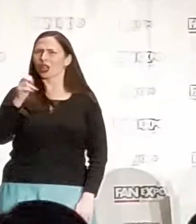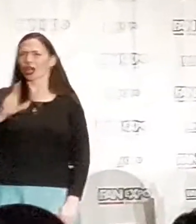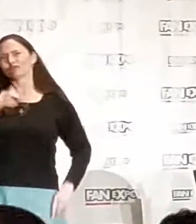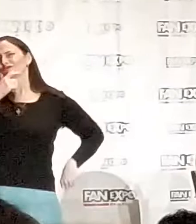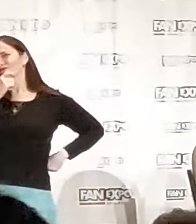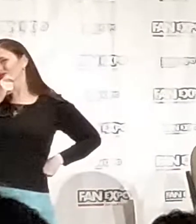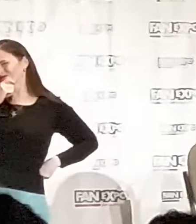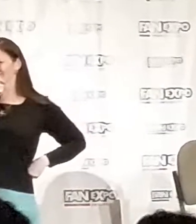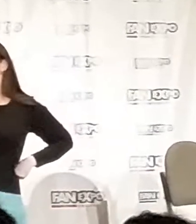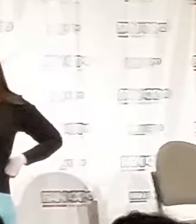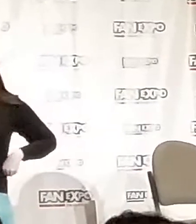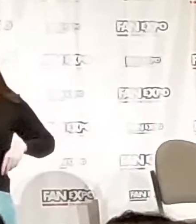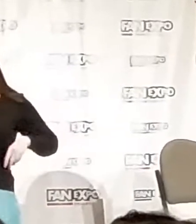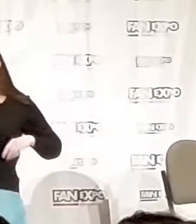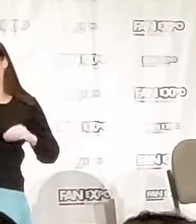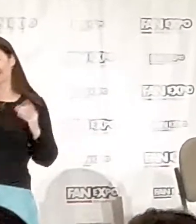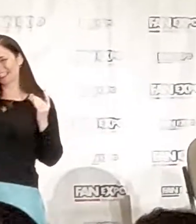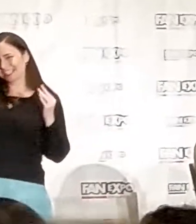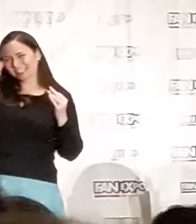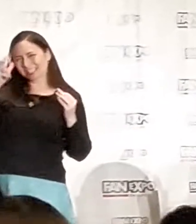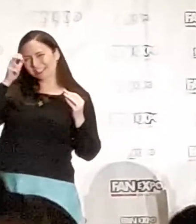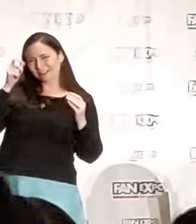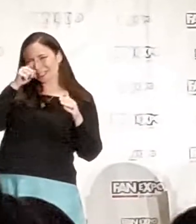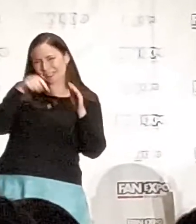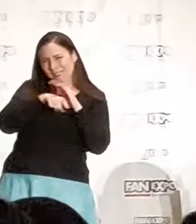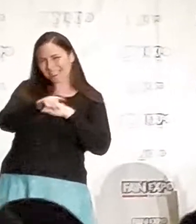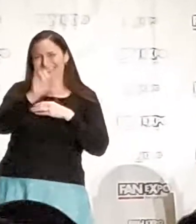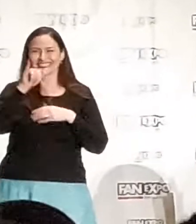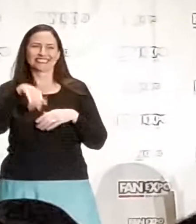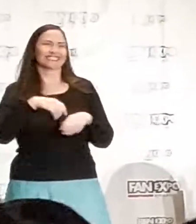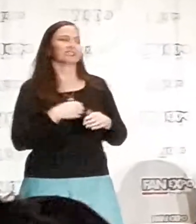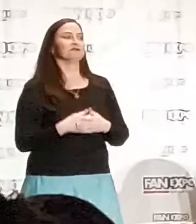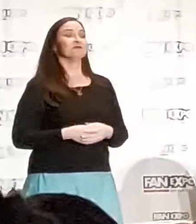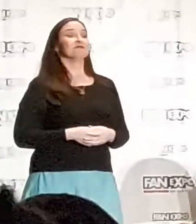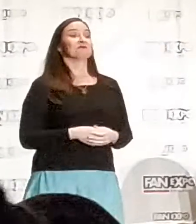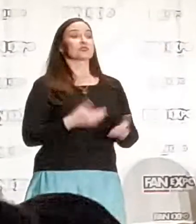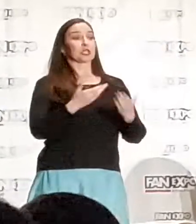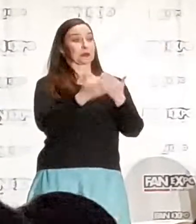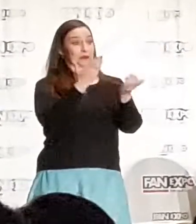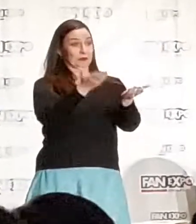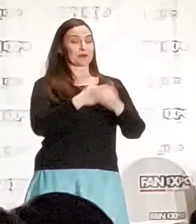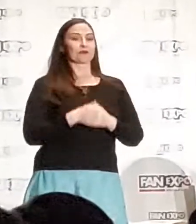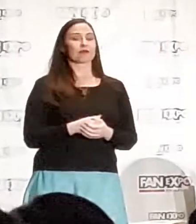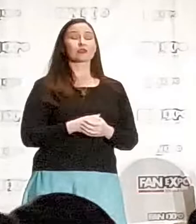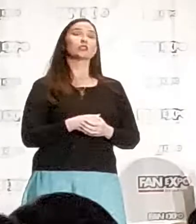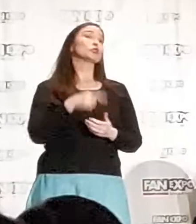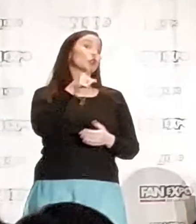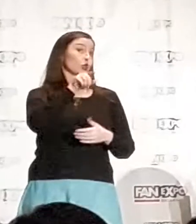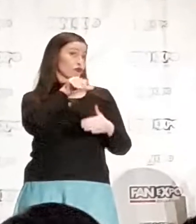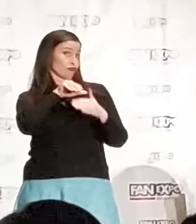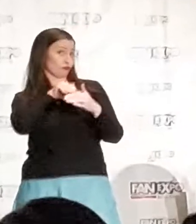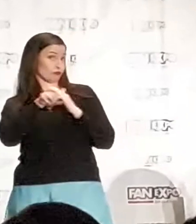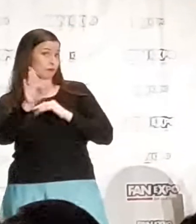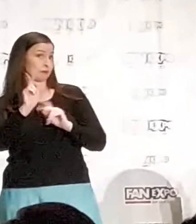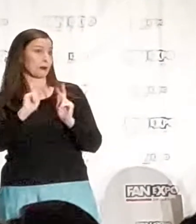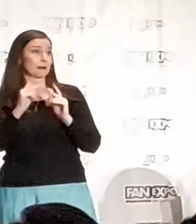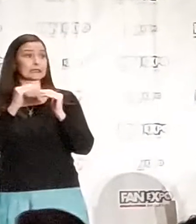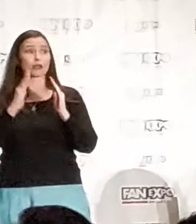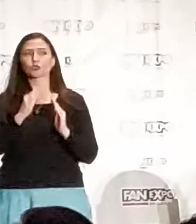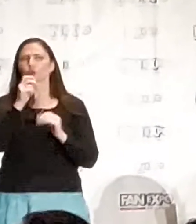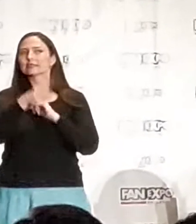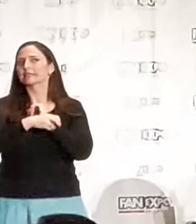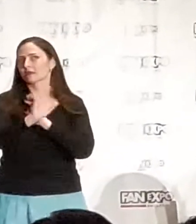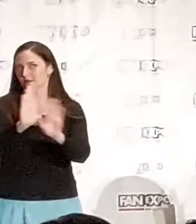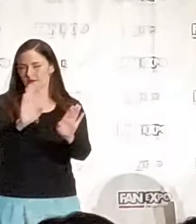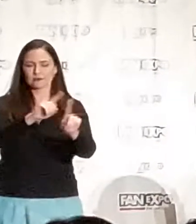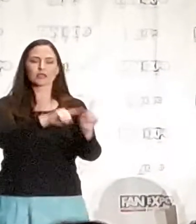Some home in the suburbs. Okay, so, when you break into people's houses, you don't steal things.